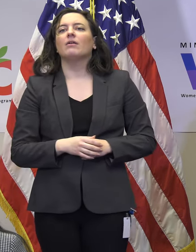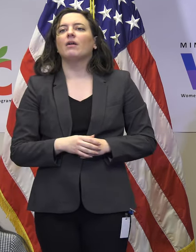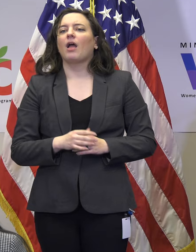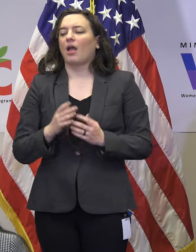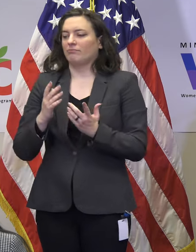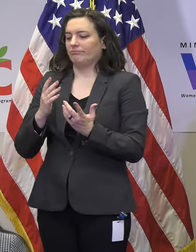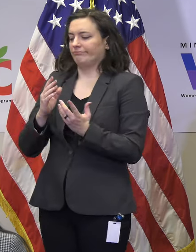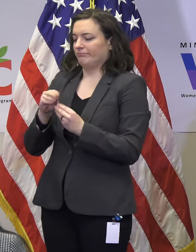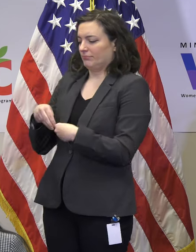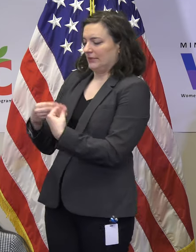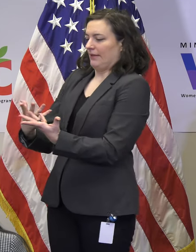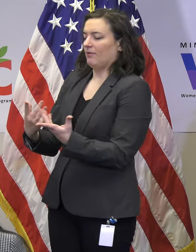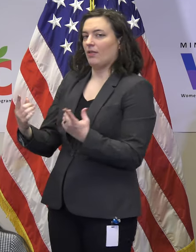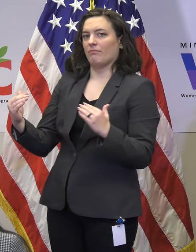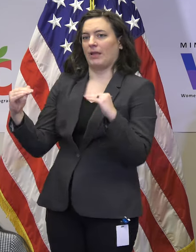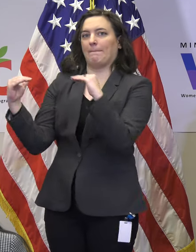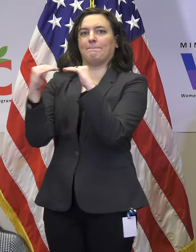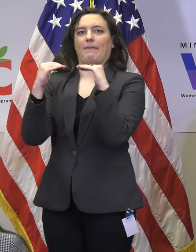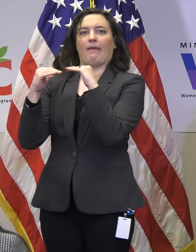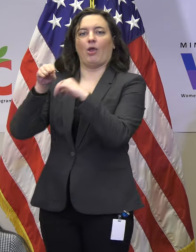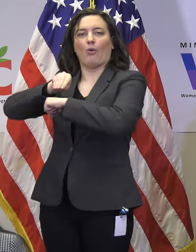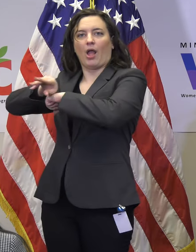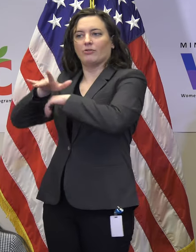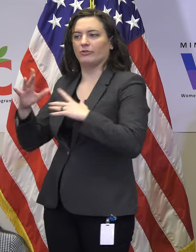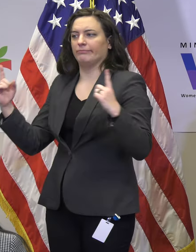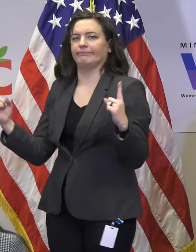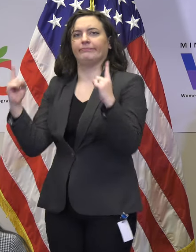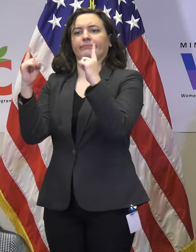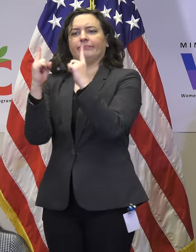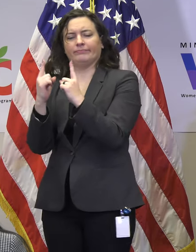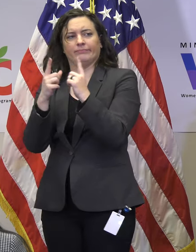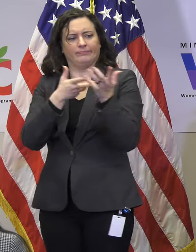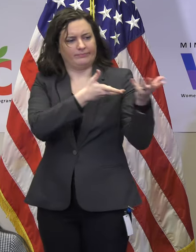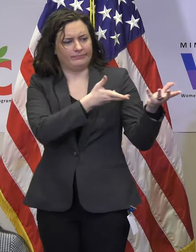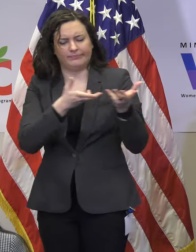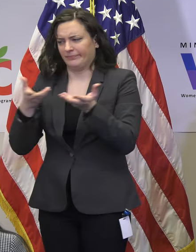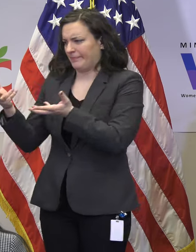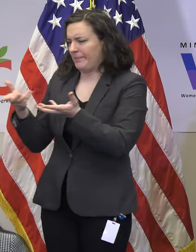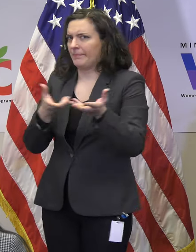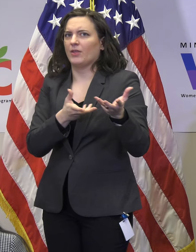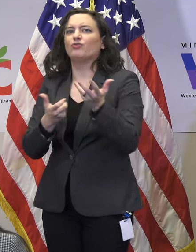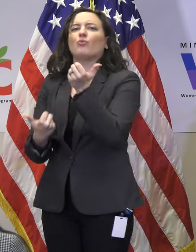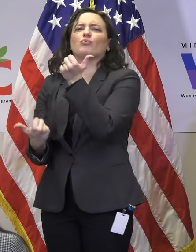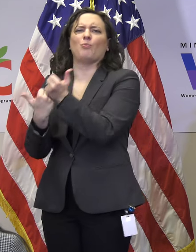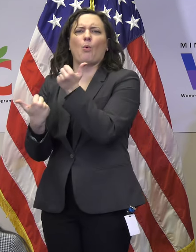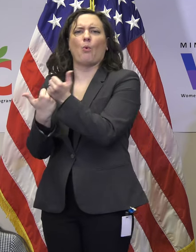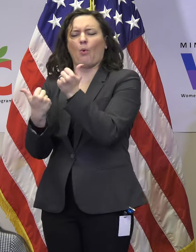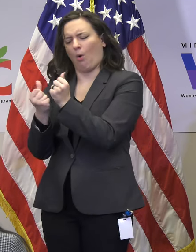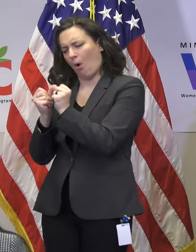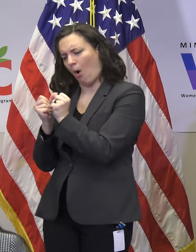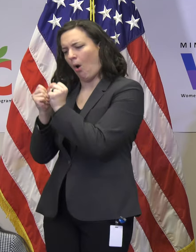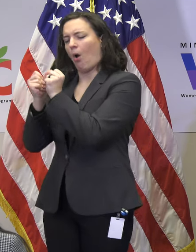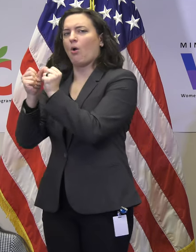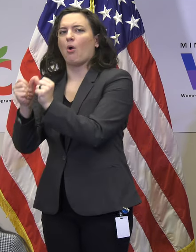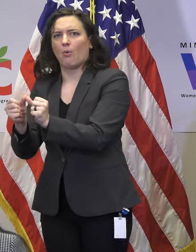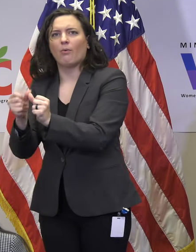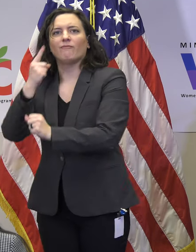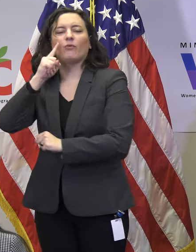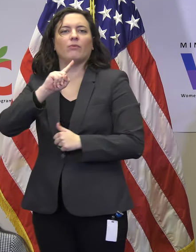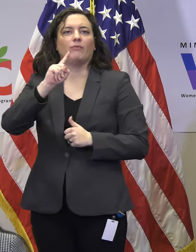a peer breastfeeding counselor to each mom so that they can get ongoing breastfeeding supports for the first year of their baby's life.